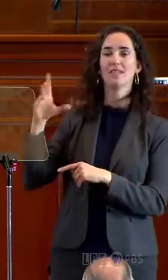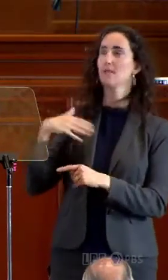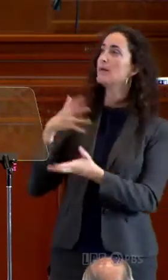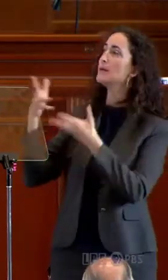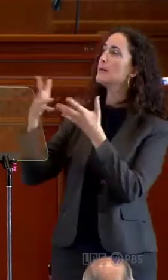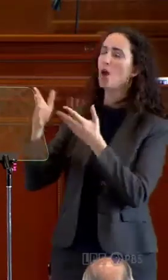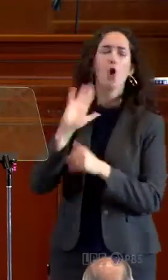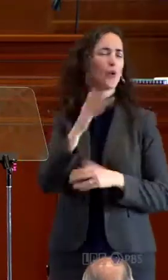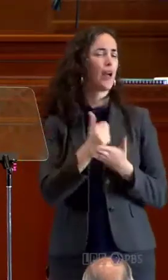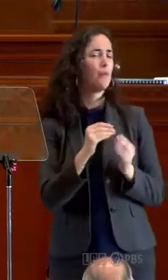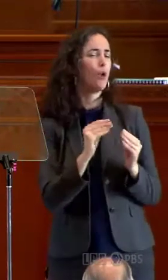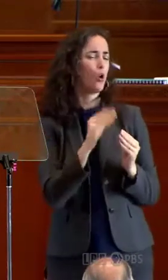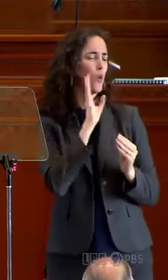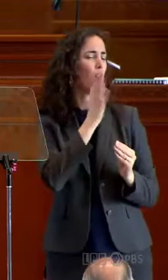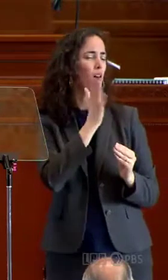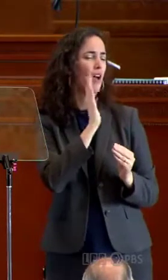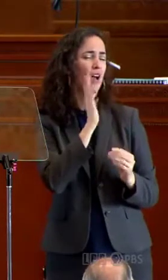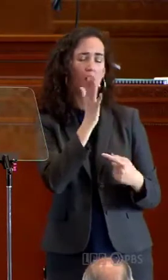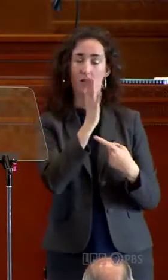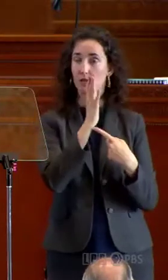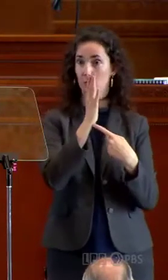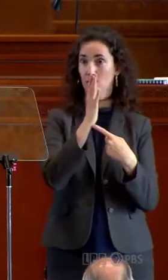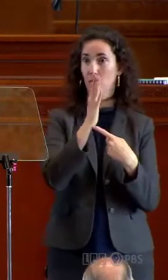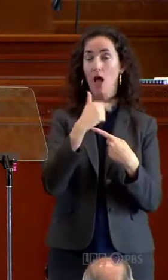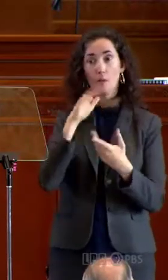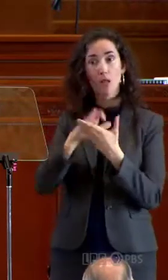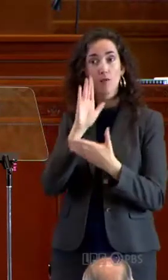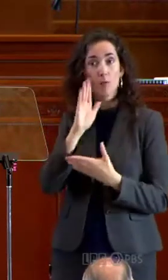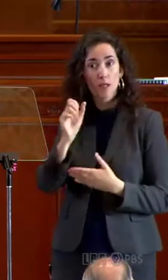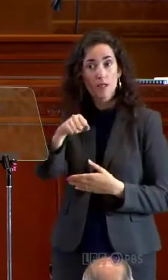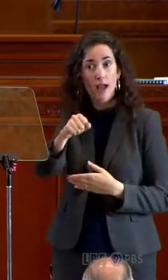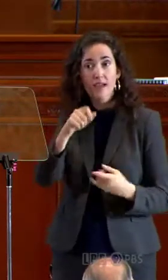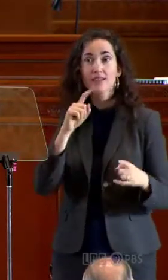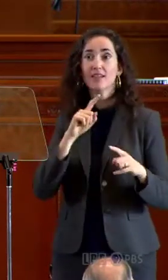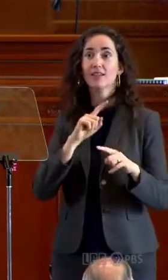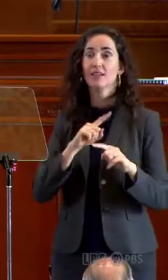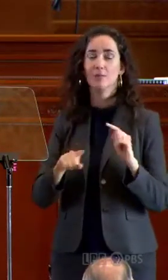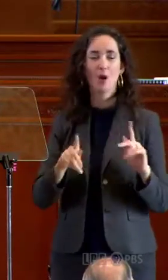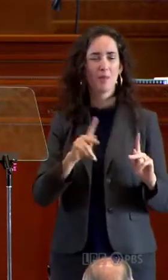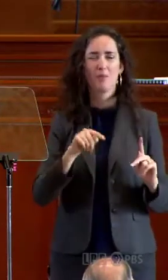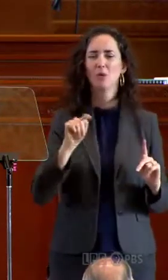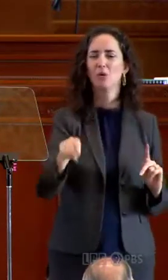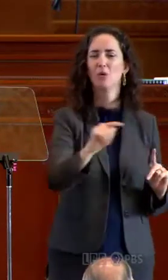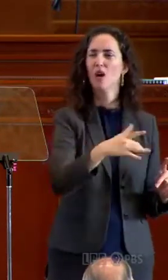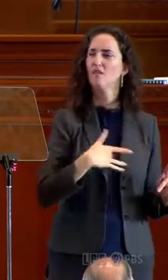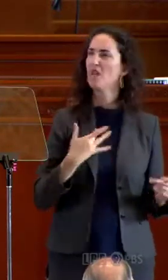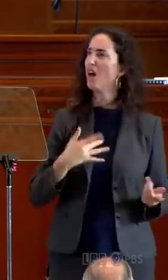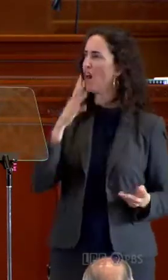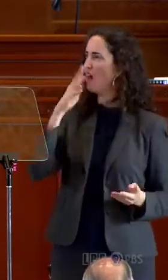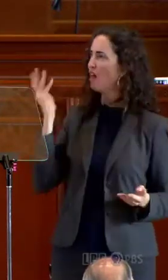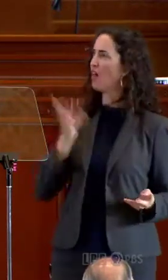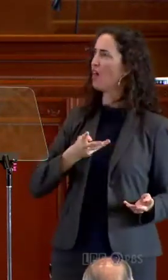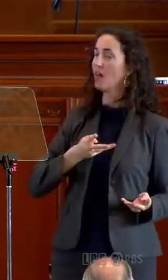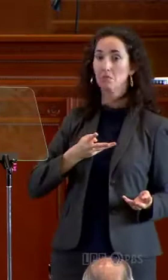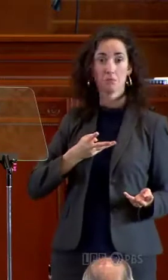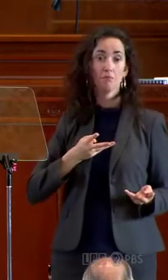aid is coming, and I believe it will. But I don't blame folks for feeling like they've been left behind.